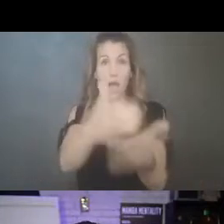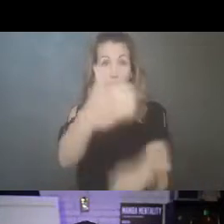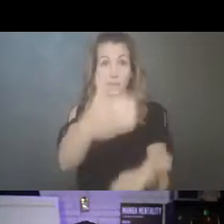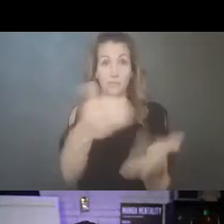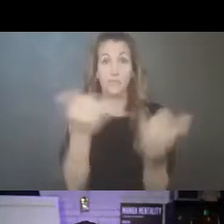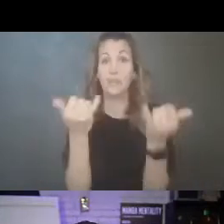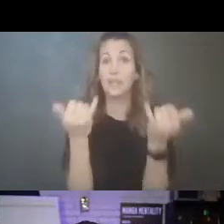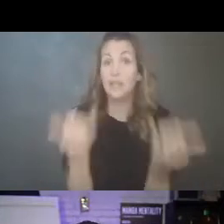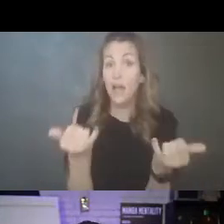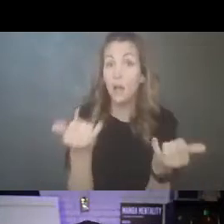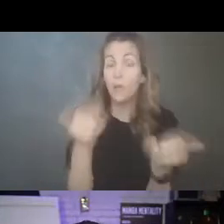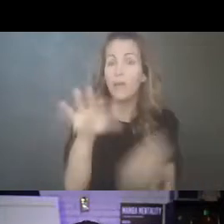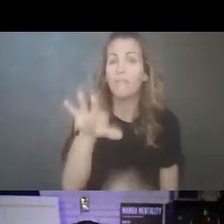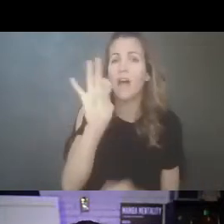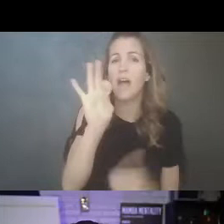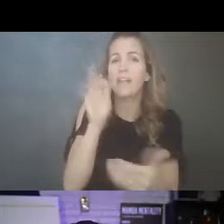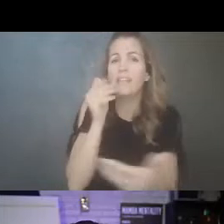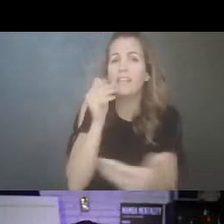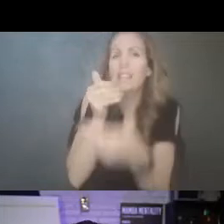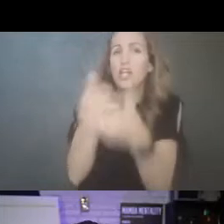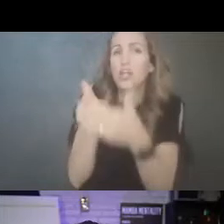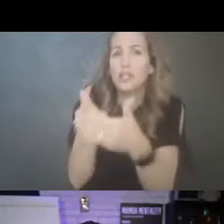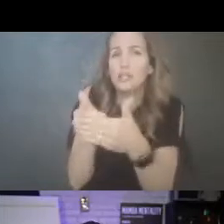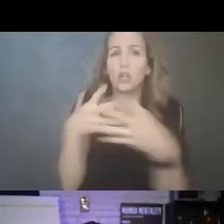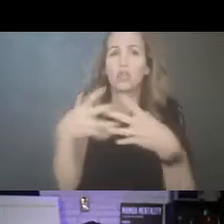Now, find the nearest gray cup.